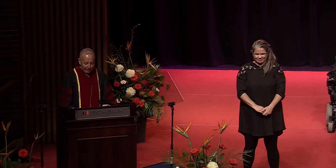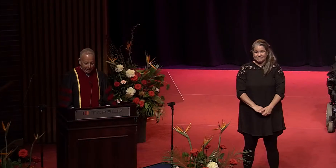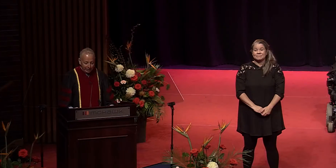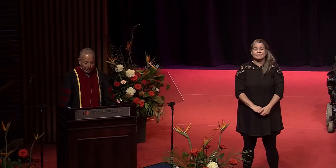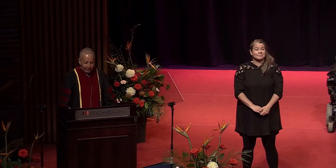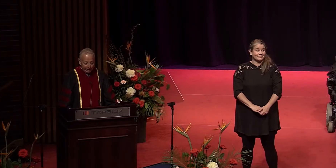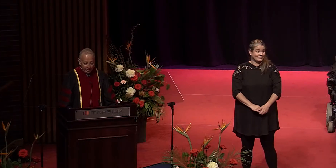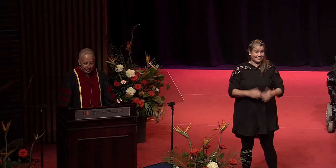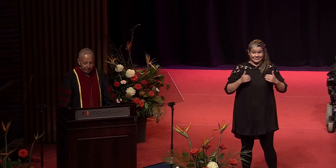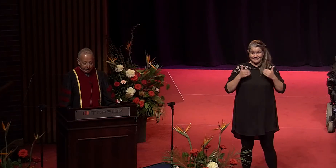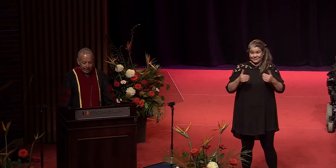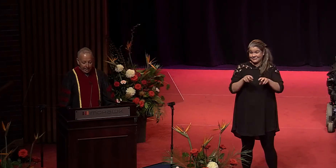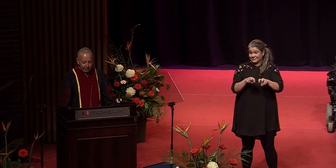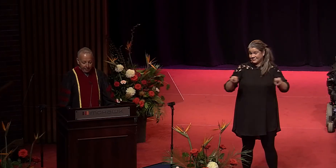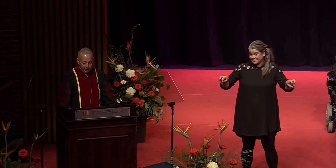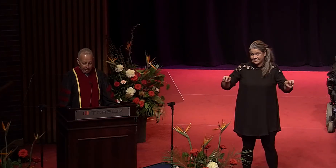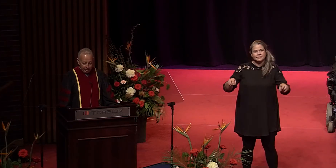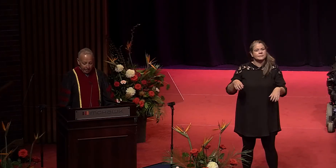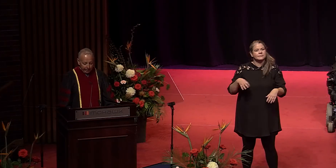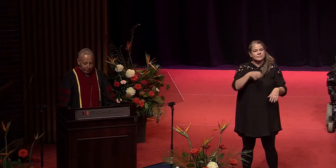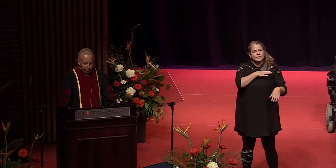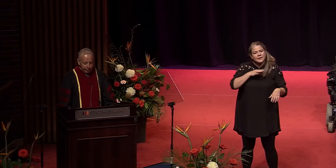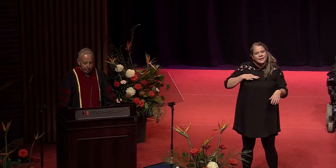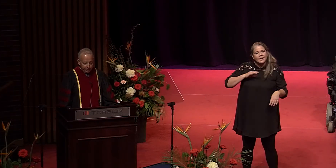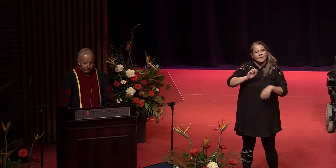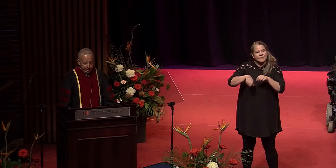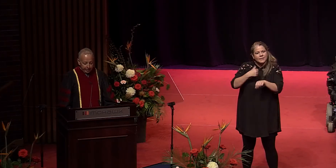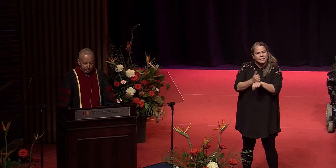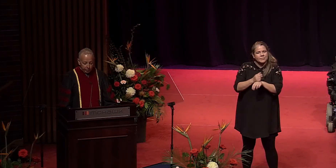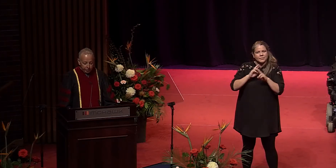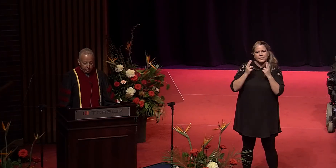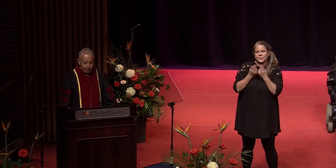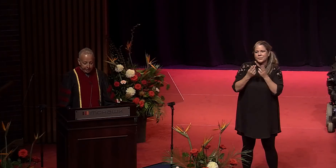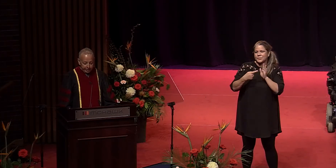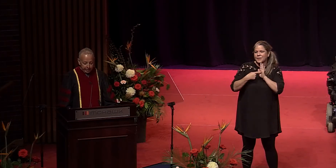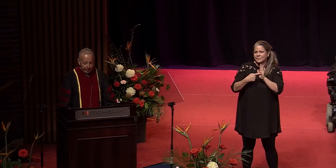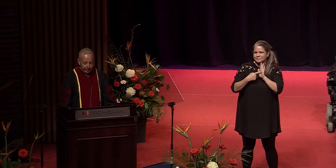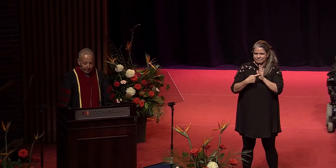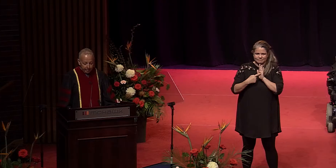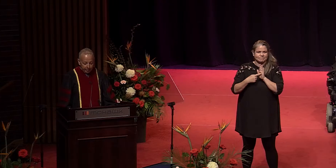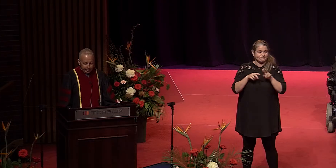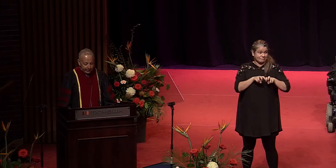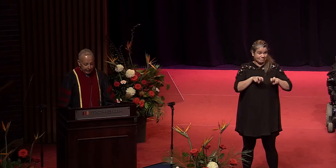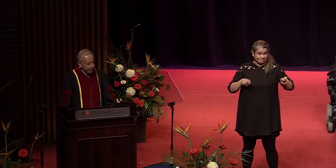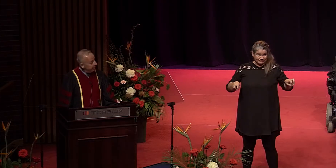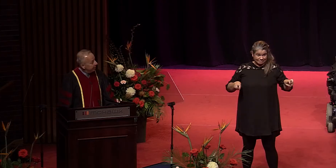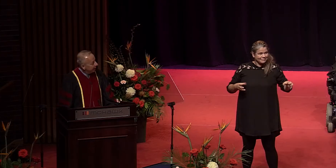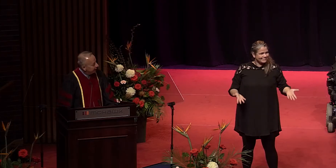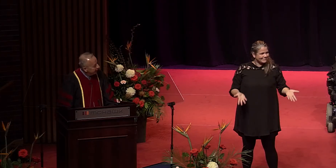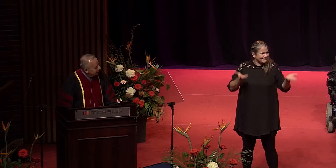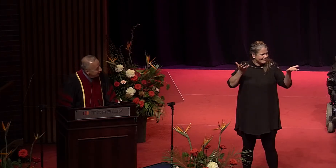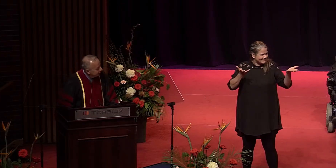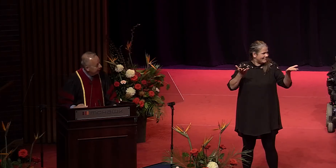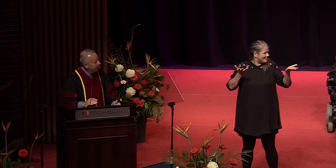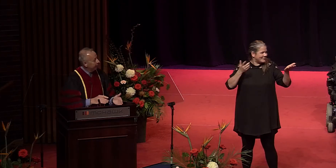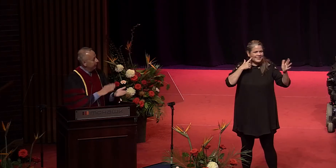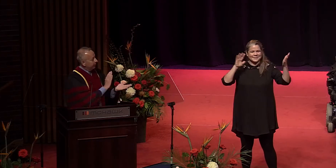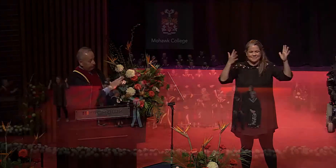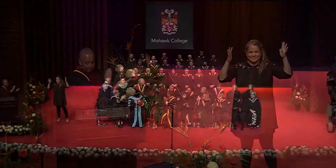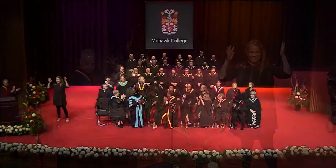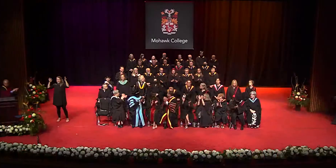Next, I would like to recognize our staff, alumni, and union representatives who are joining us today. Please stand to be recognized.